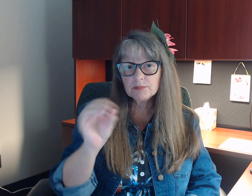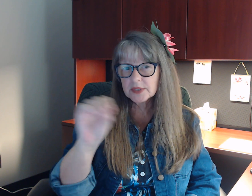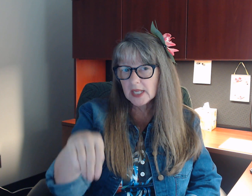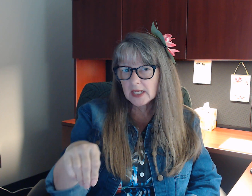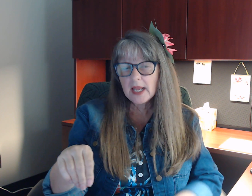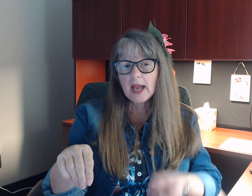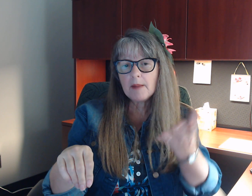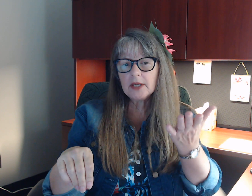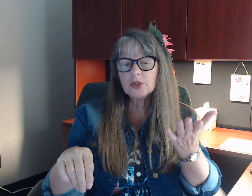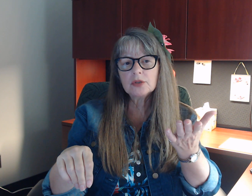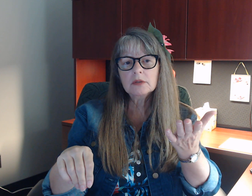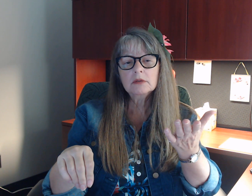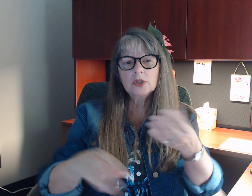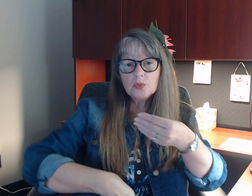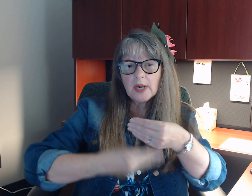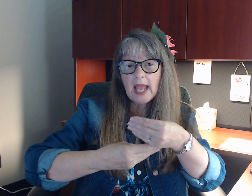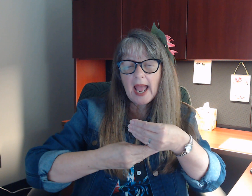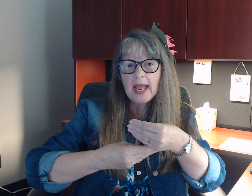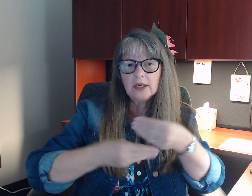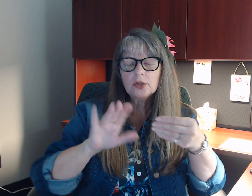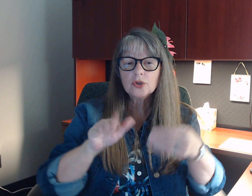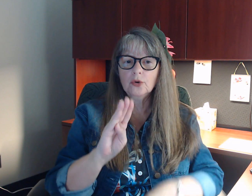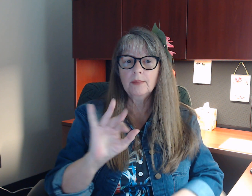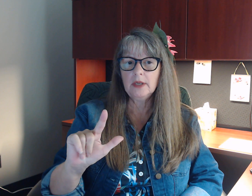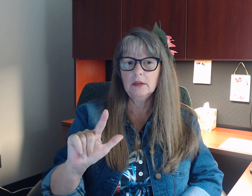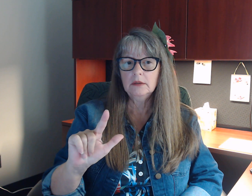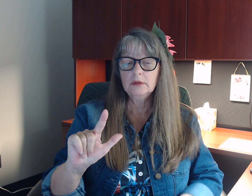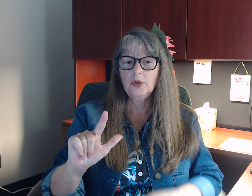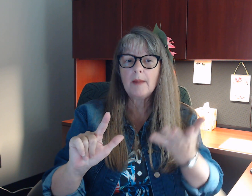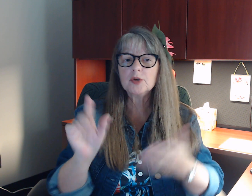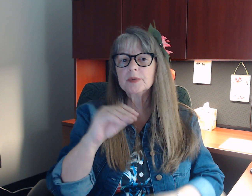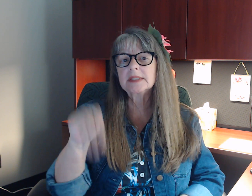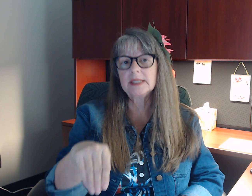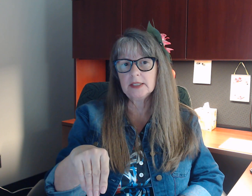15%. How much did you want to add to your bill? How much percentage?